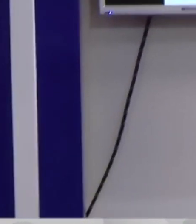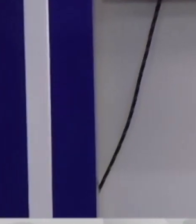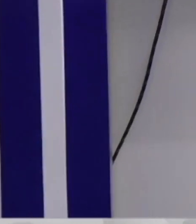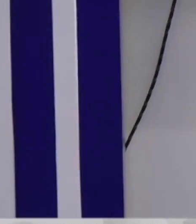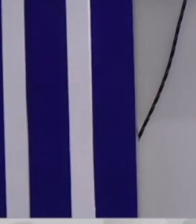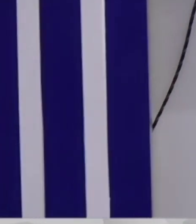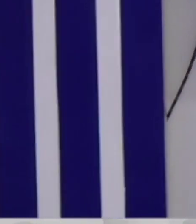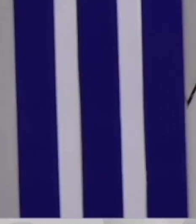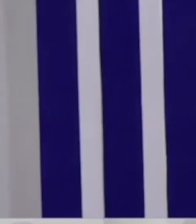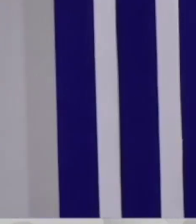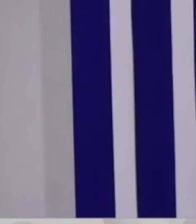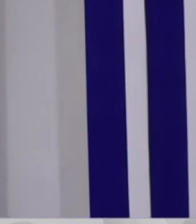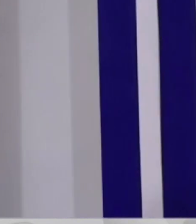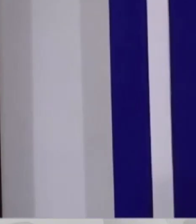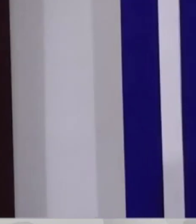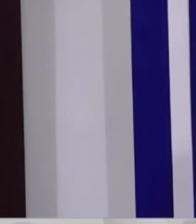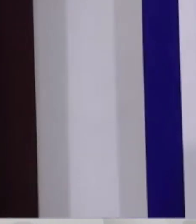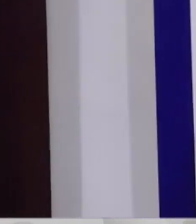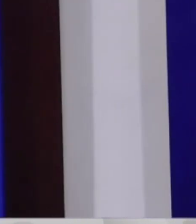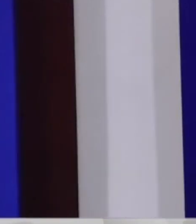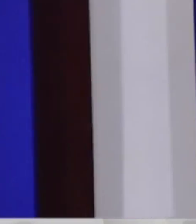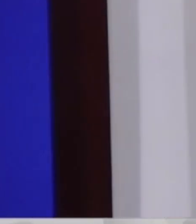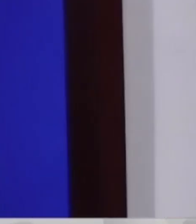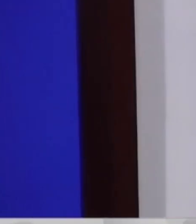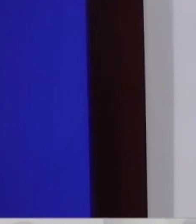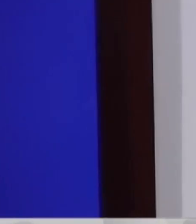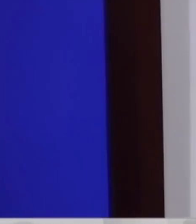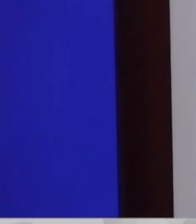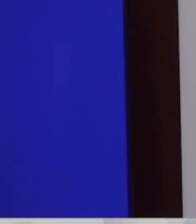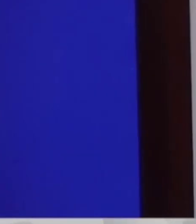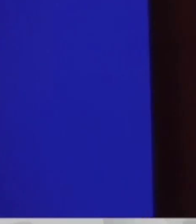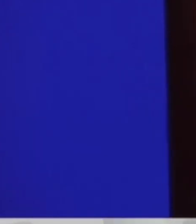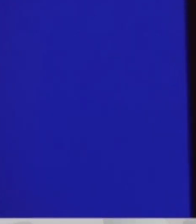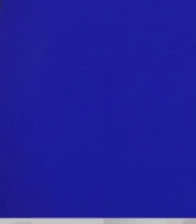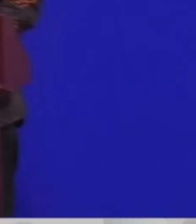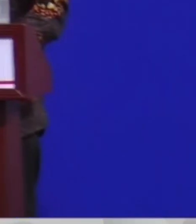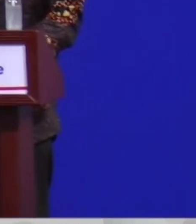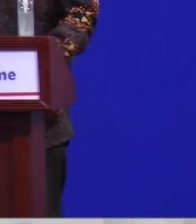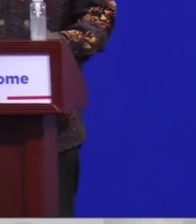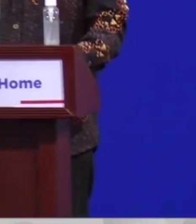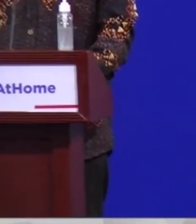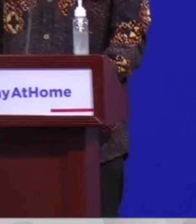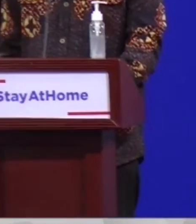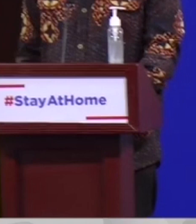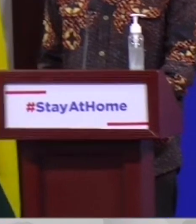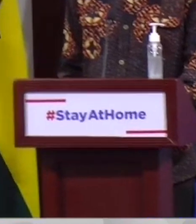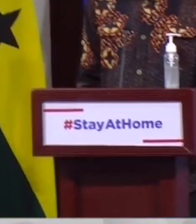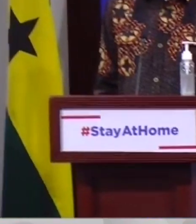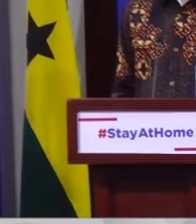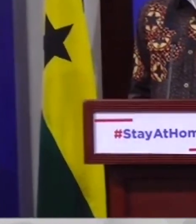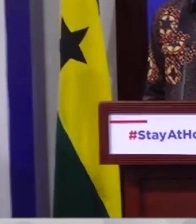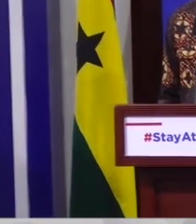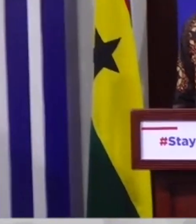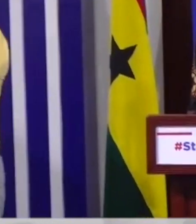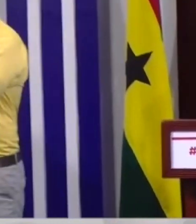market. As we speak now, the market has been closed so that contact tracing and cleaning and disinfection will